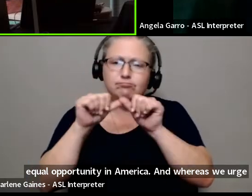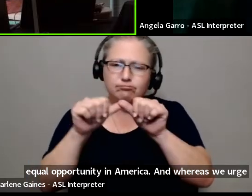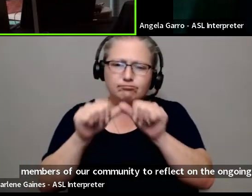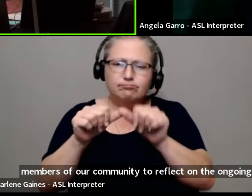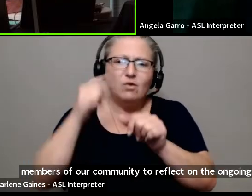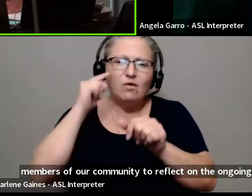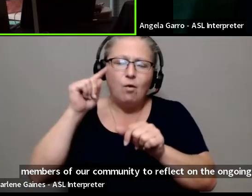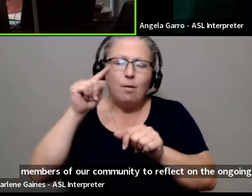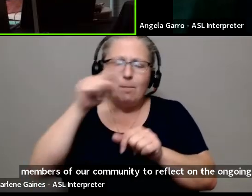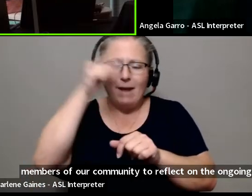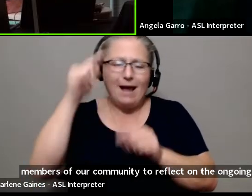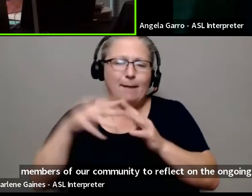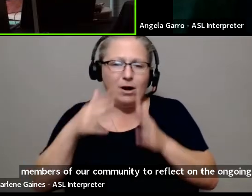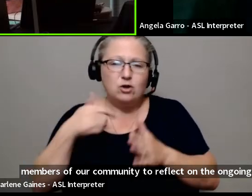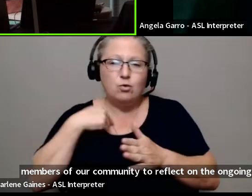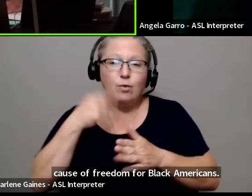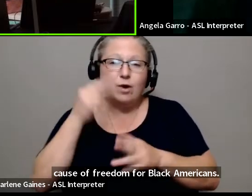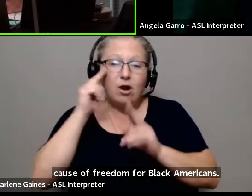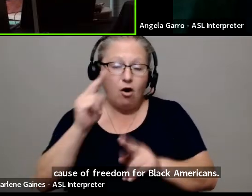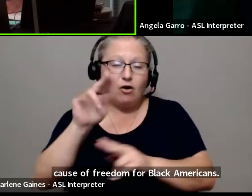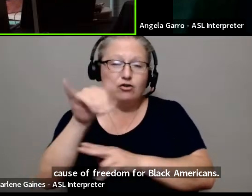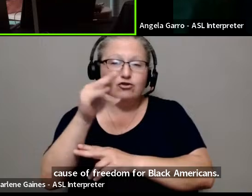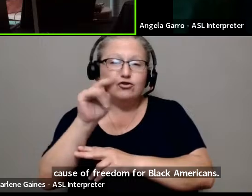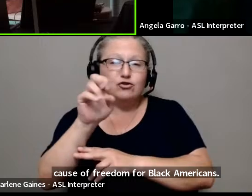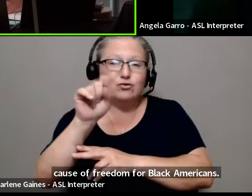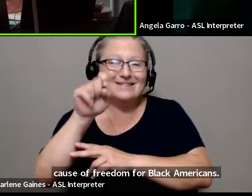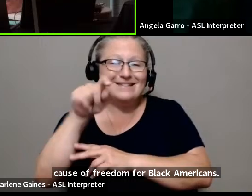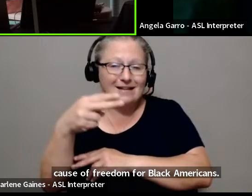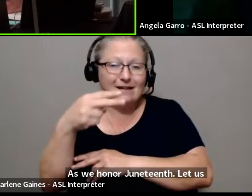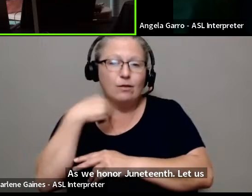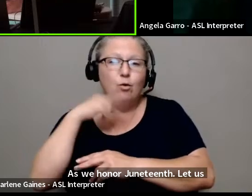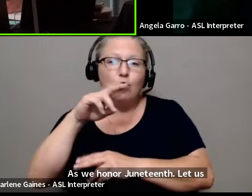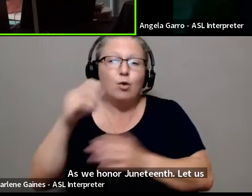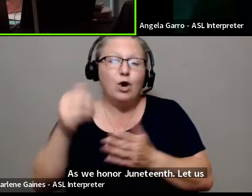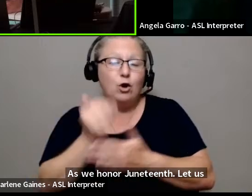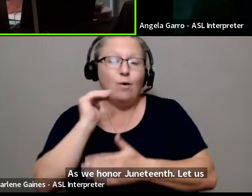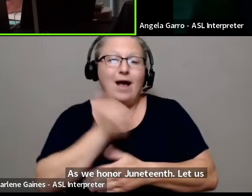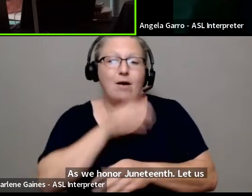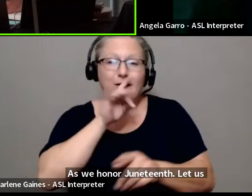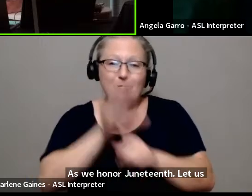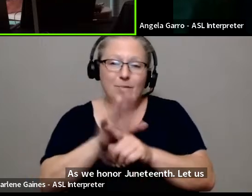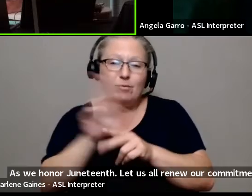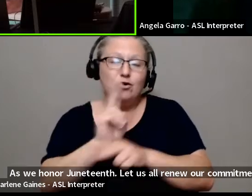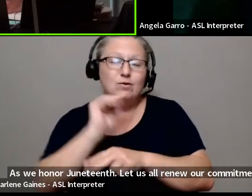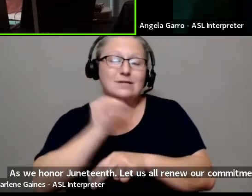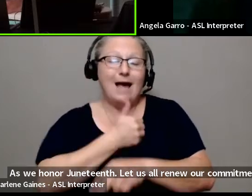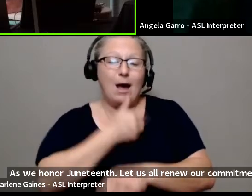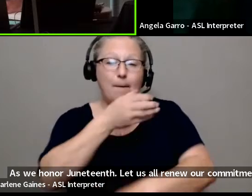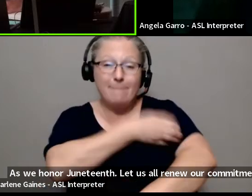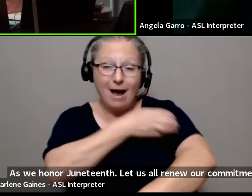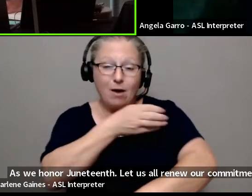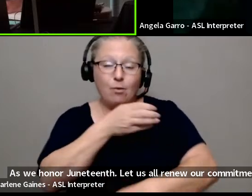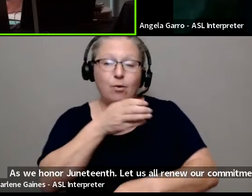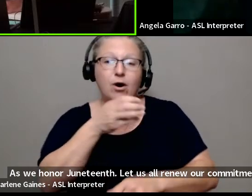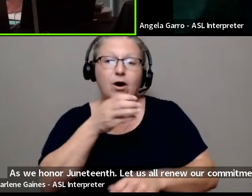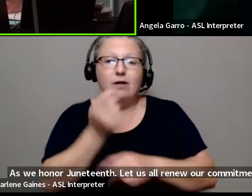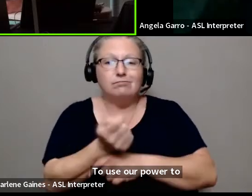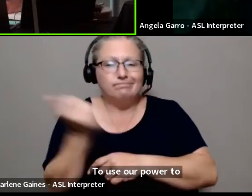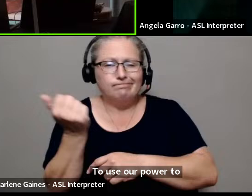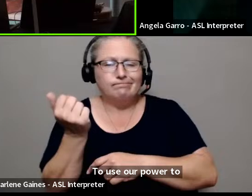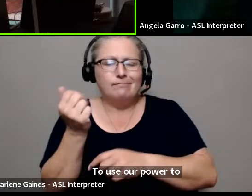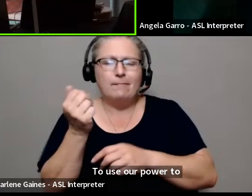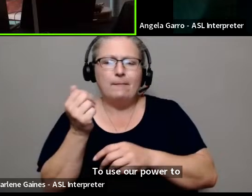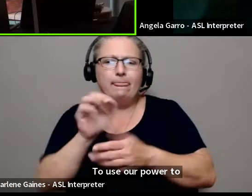Americans, as we honor Juneteenth, let us all renew our commitment to use our power to stamp out racism in